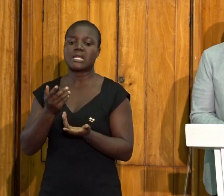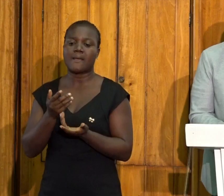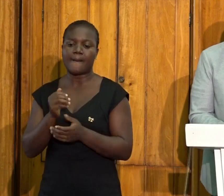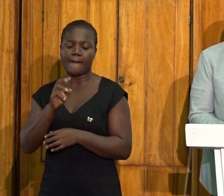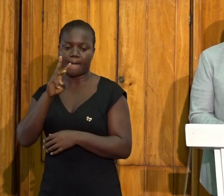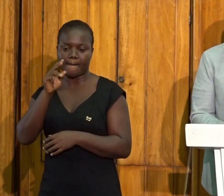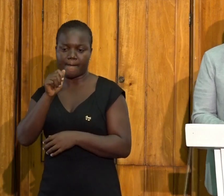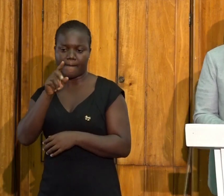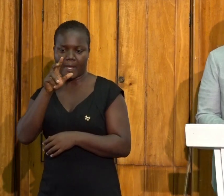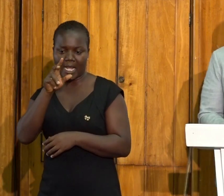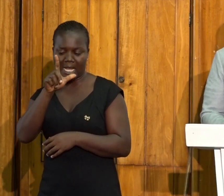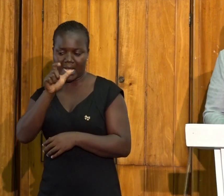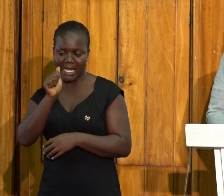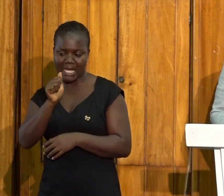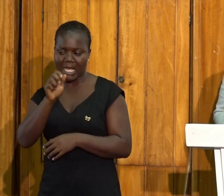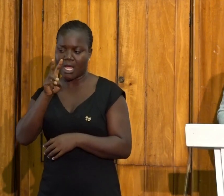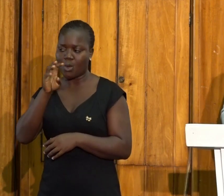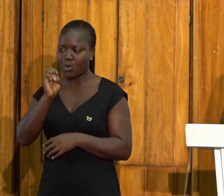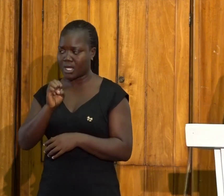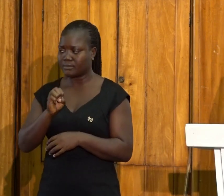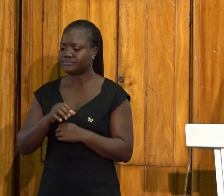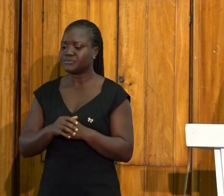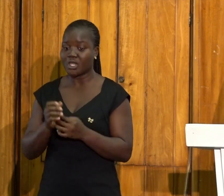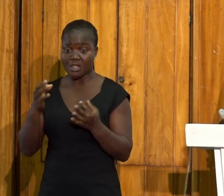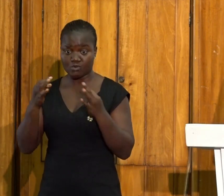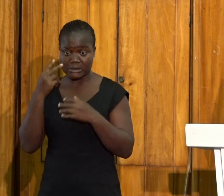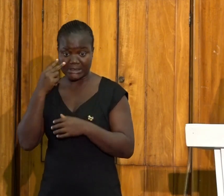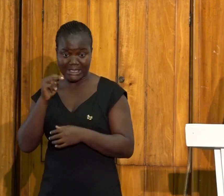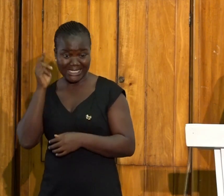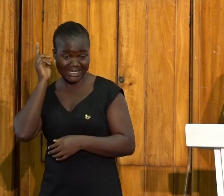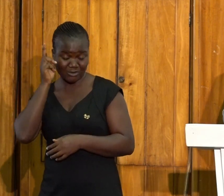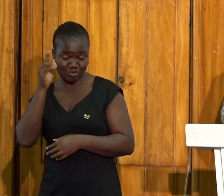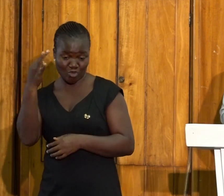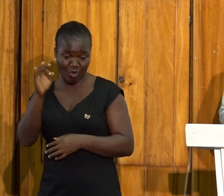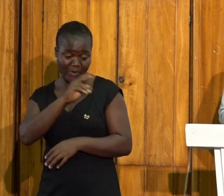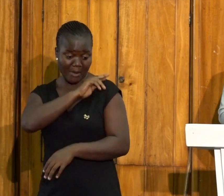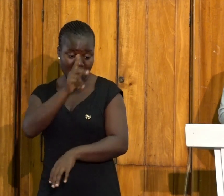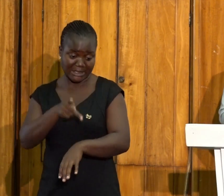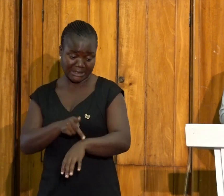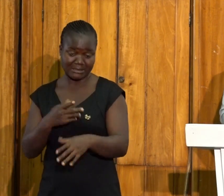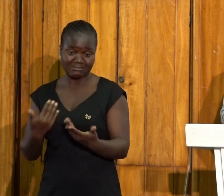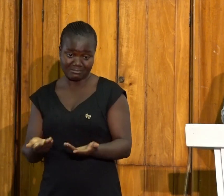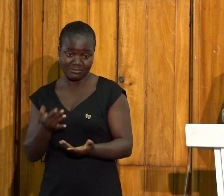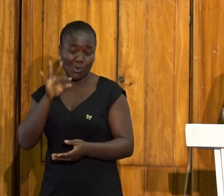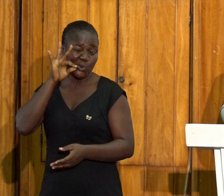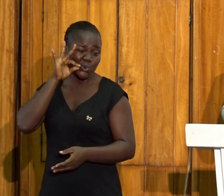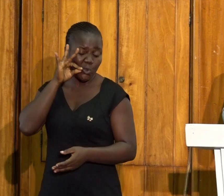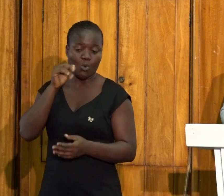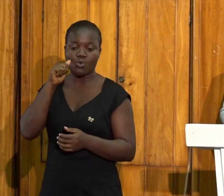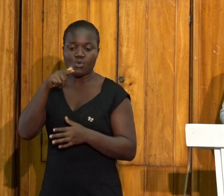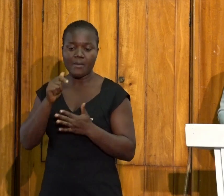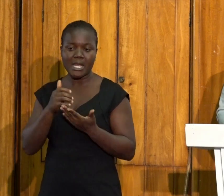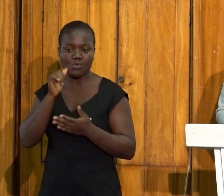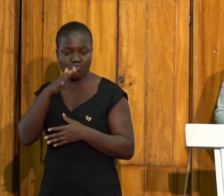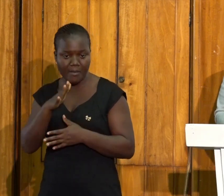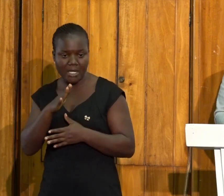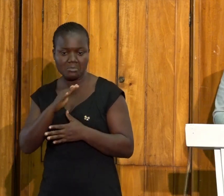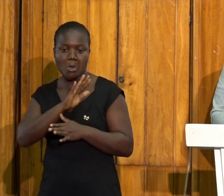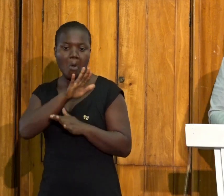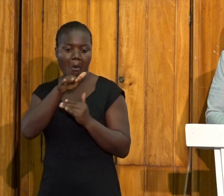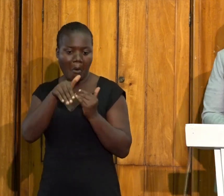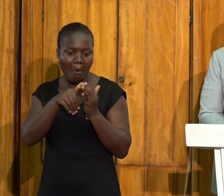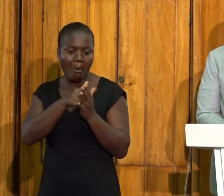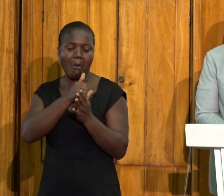the history of pregnancy, options or drugs during pregnancy, women have always been